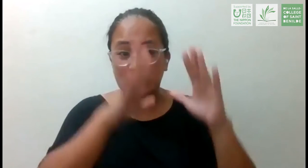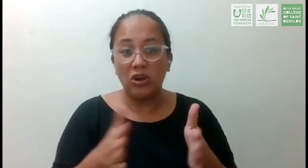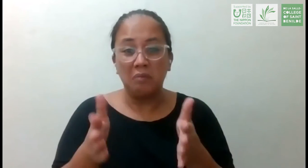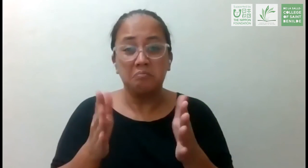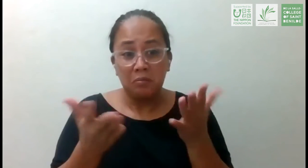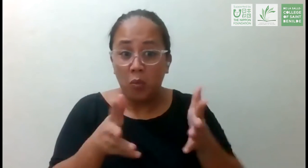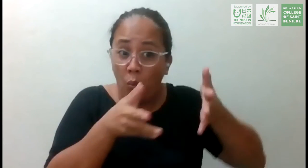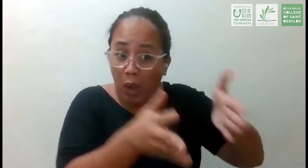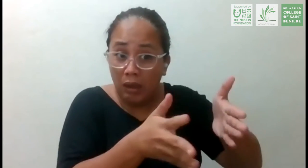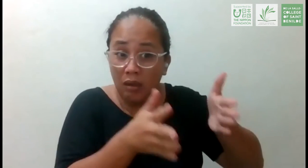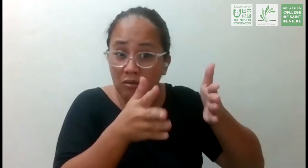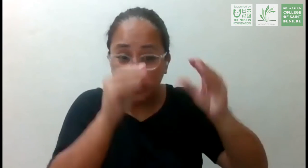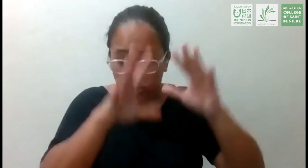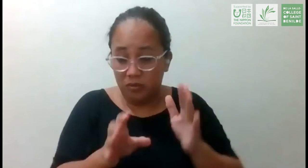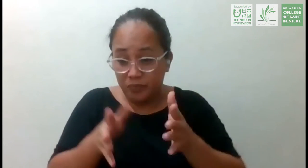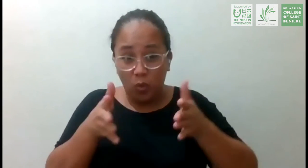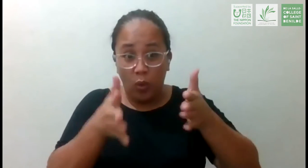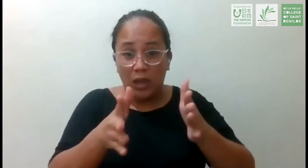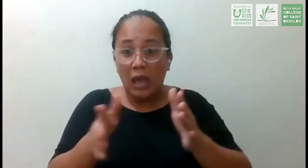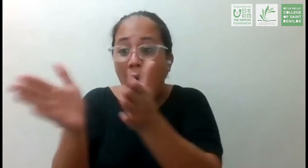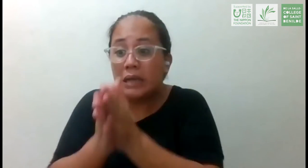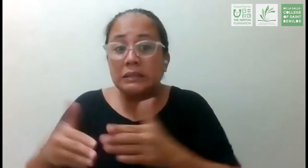younger students.